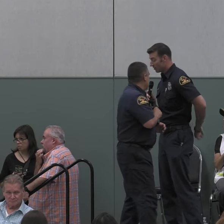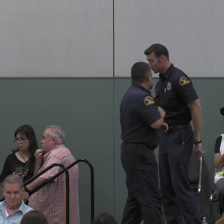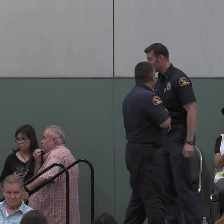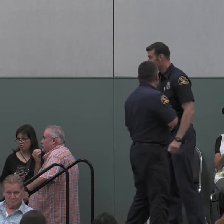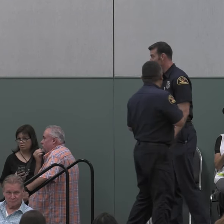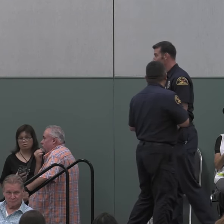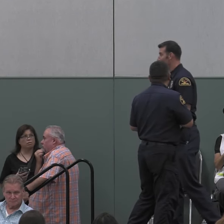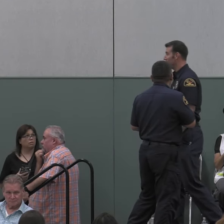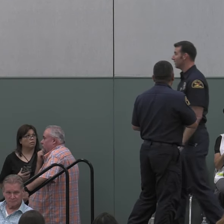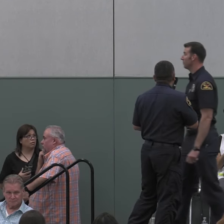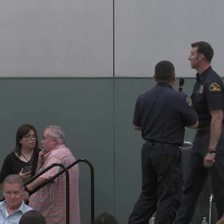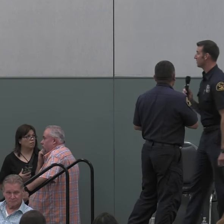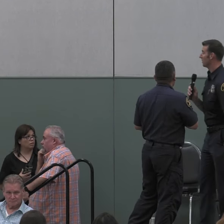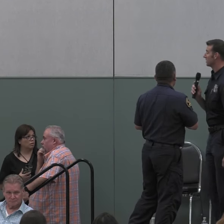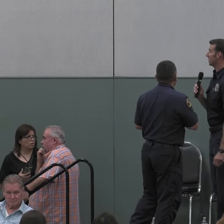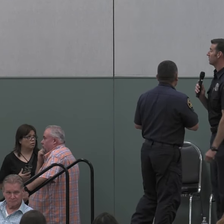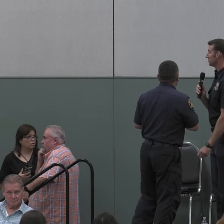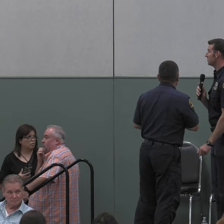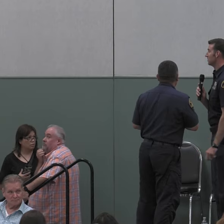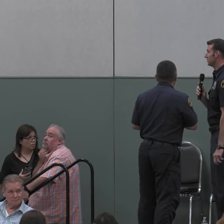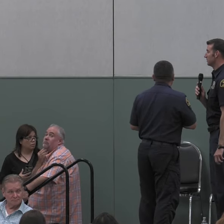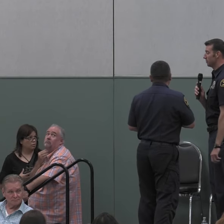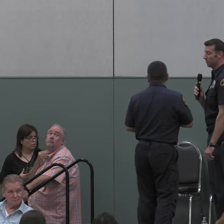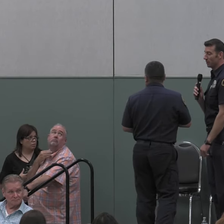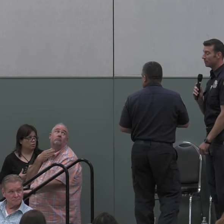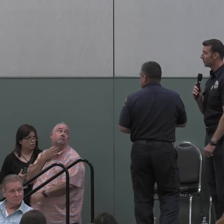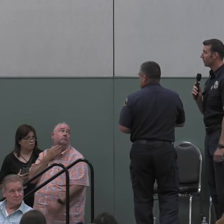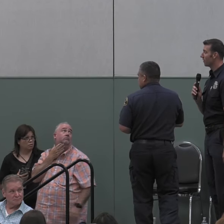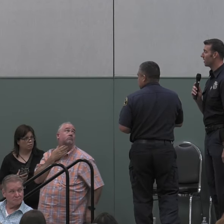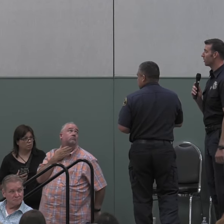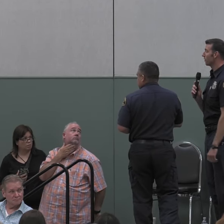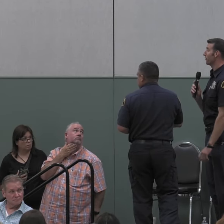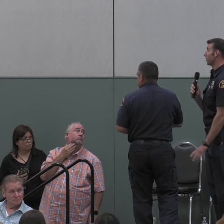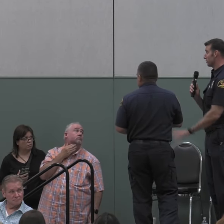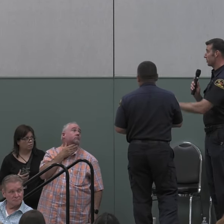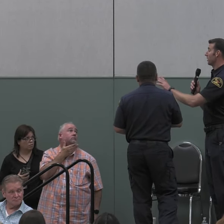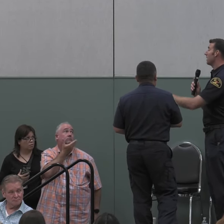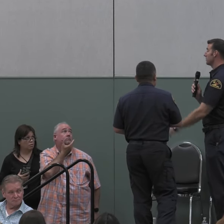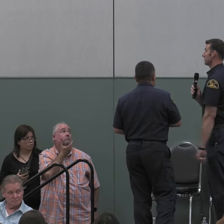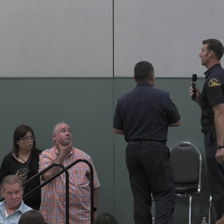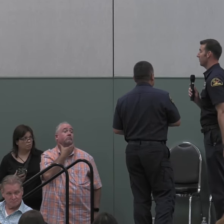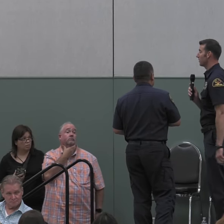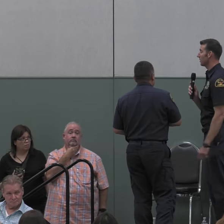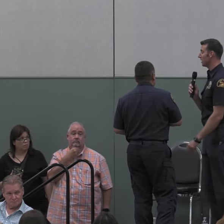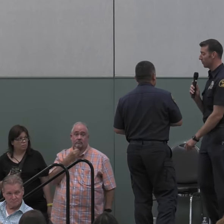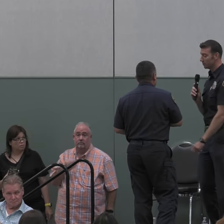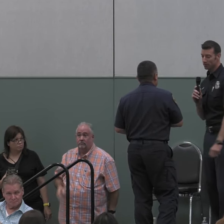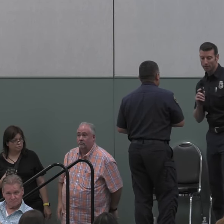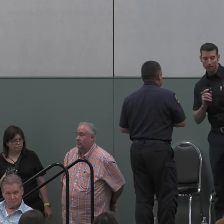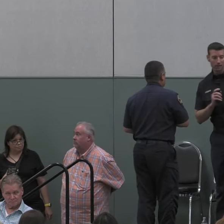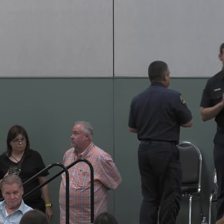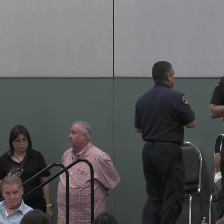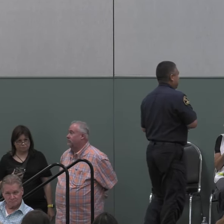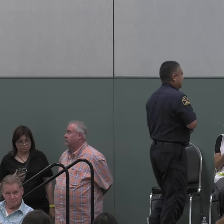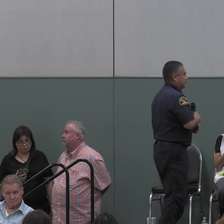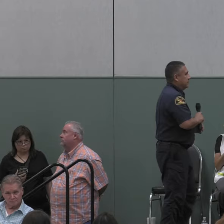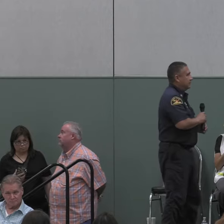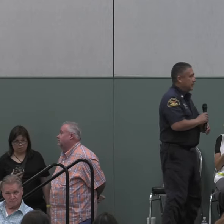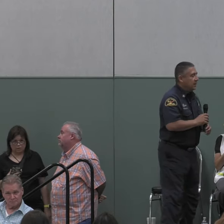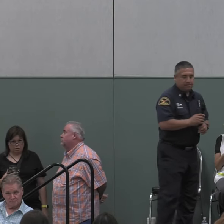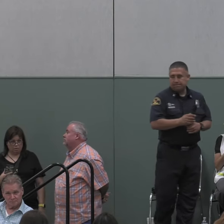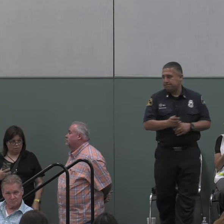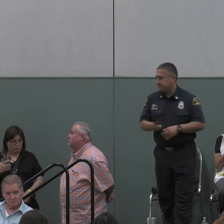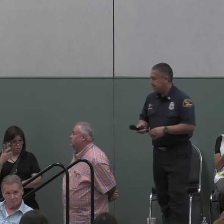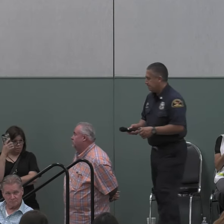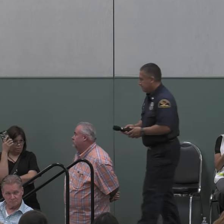It sounds frightening, but I missed it myself. But thank you for your concern. Yeah, definitely. Thank you. Thank